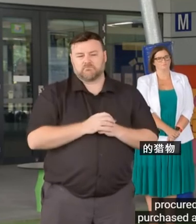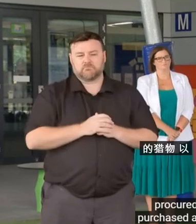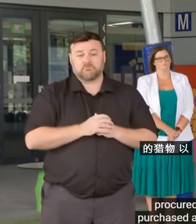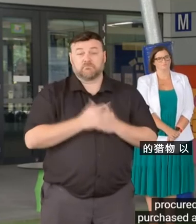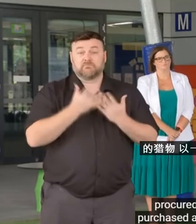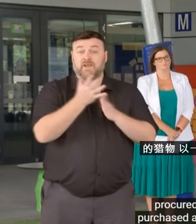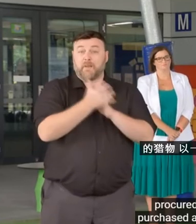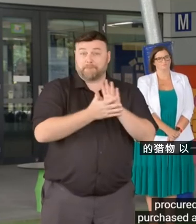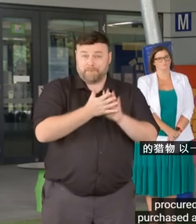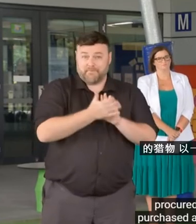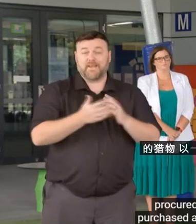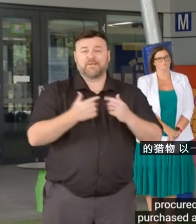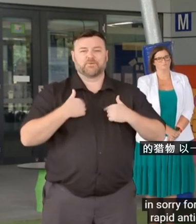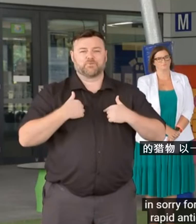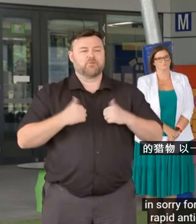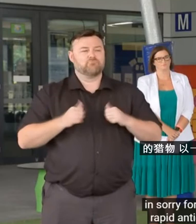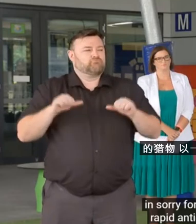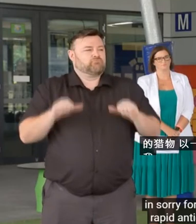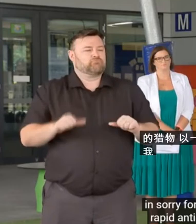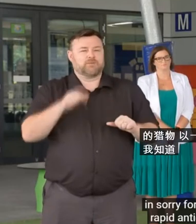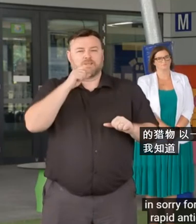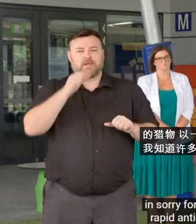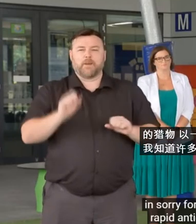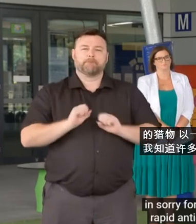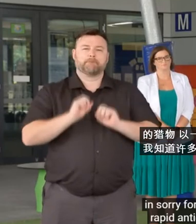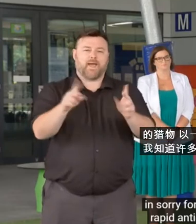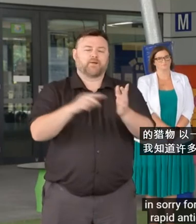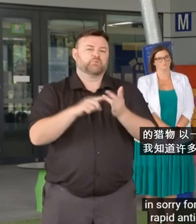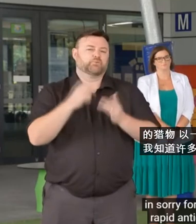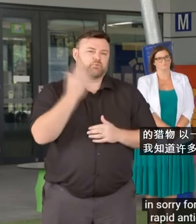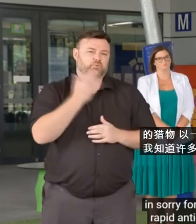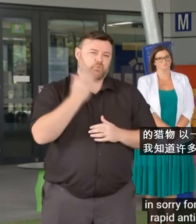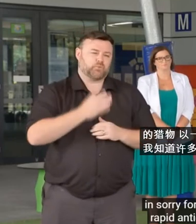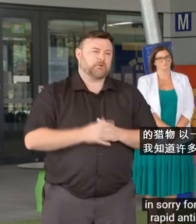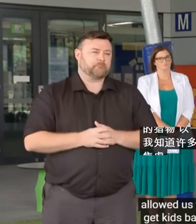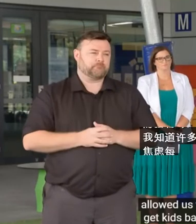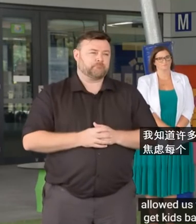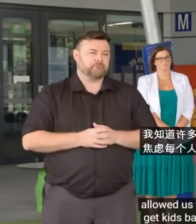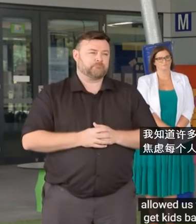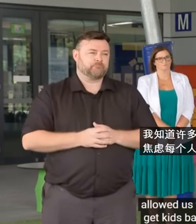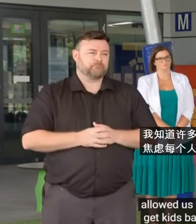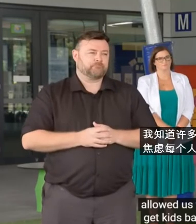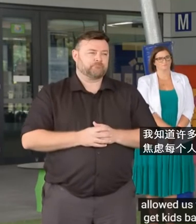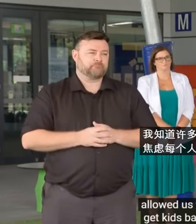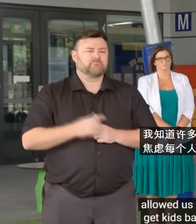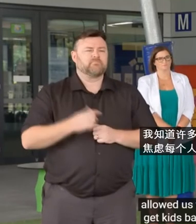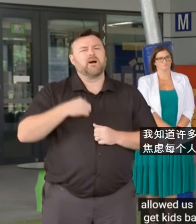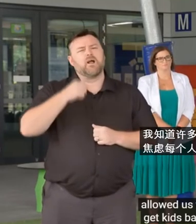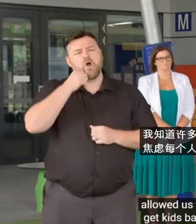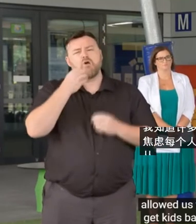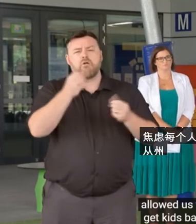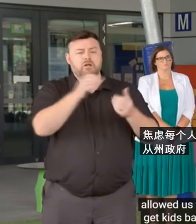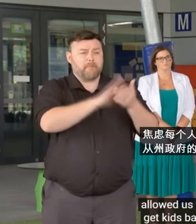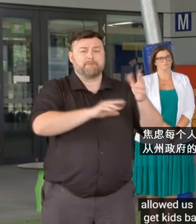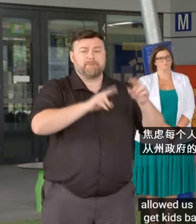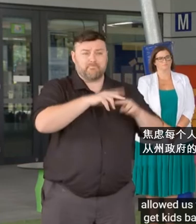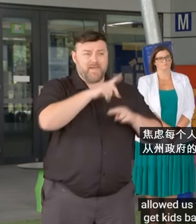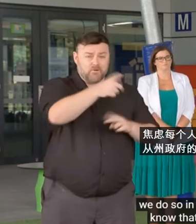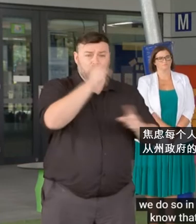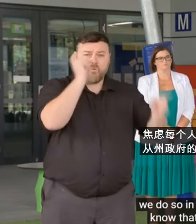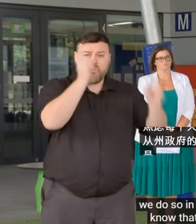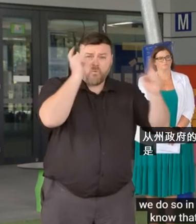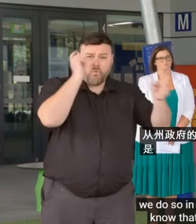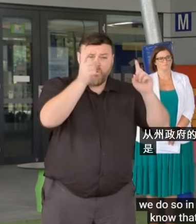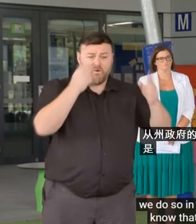in the classroom, we do so in a safe way. And I know that many parents are anxious. Everyone is anxious during a pandemic. What we can do